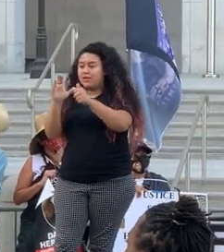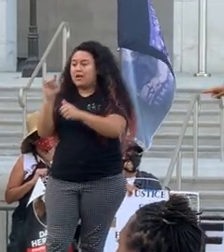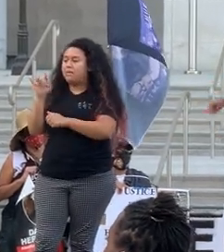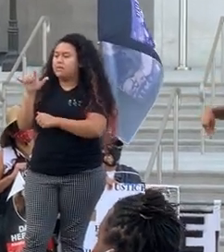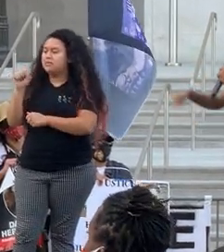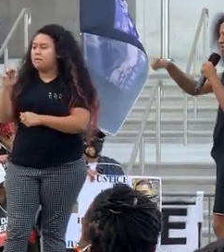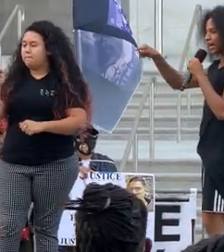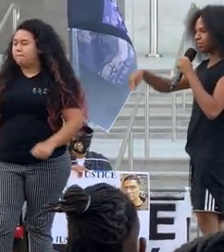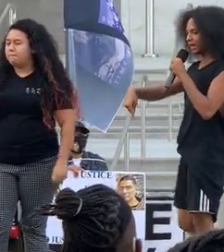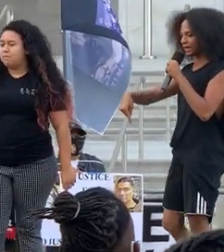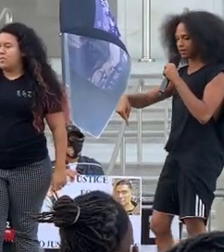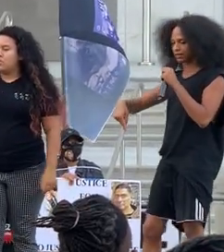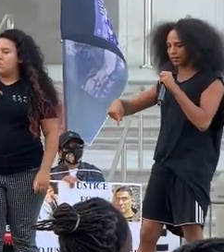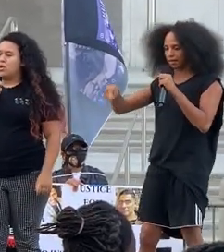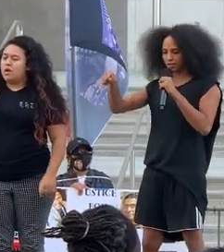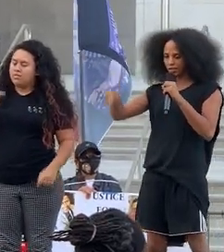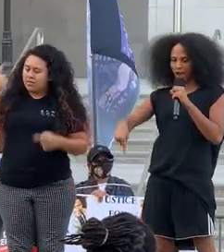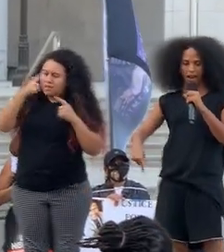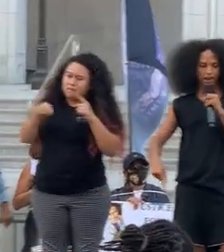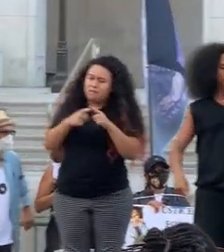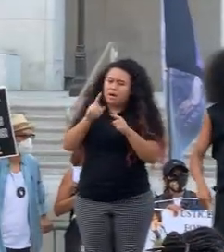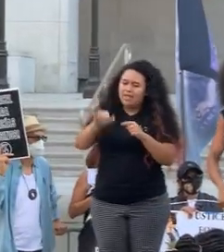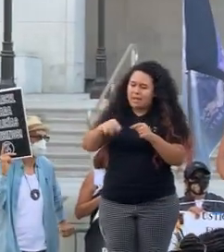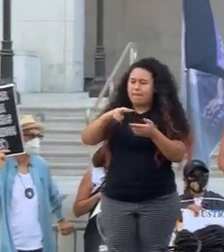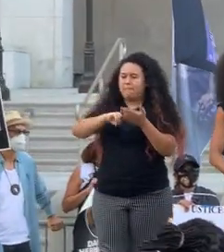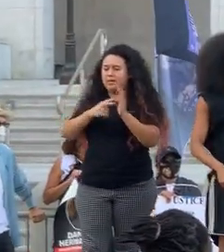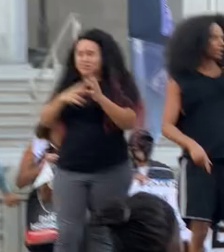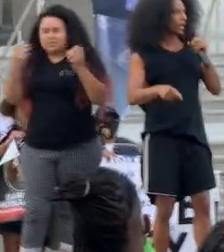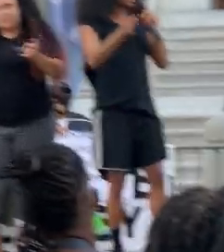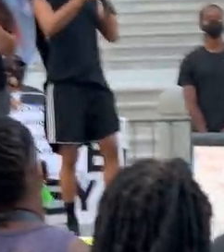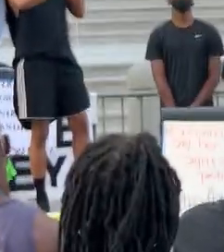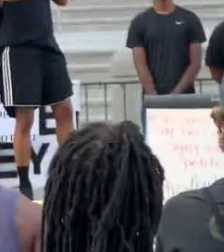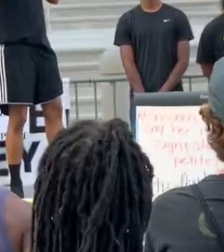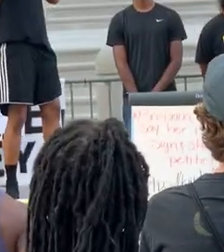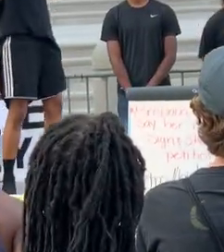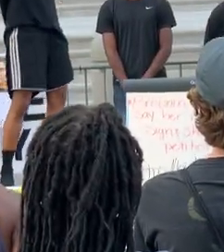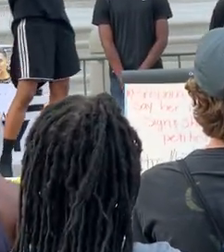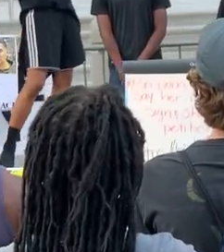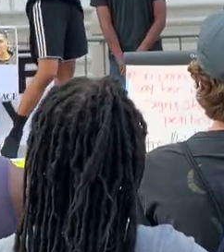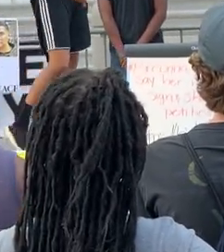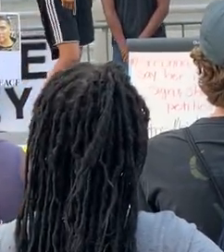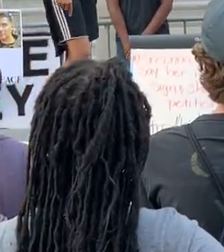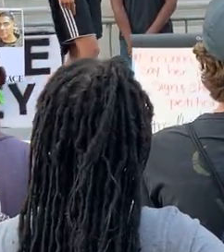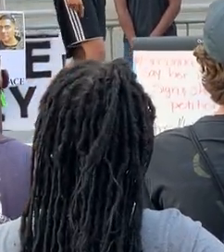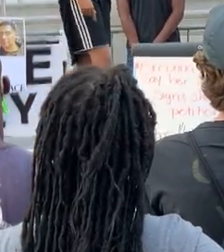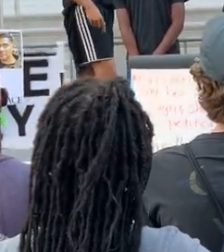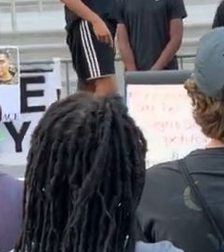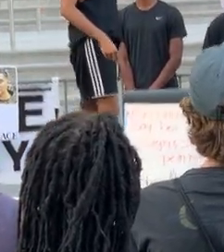We need to think about what that means today, in a moment and in a time